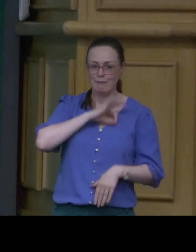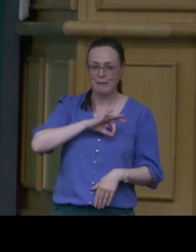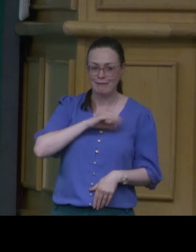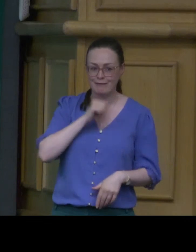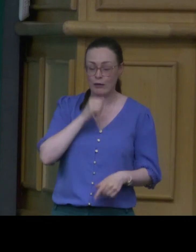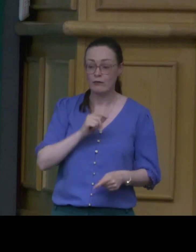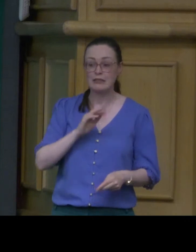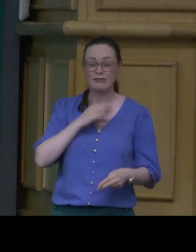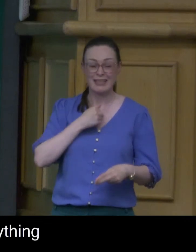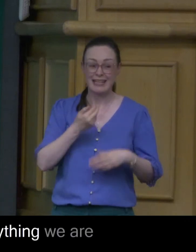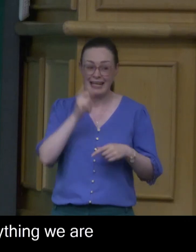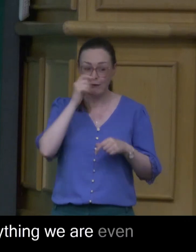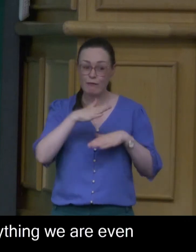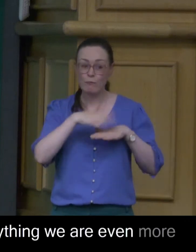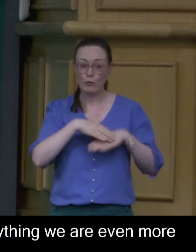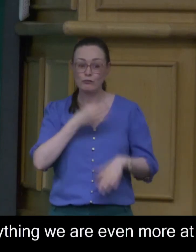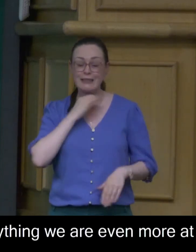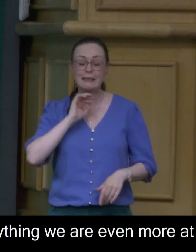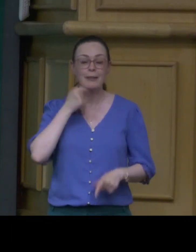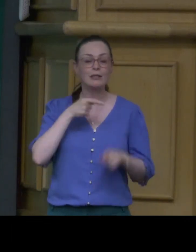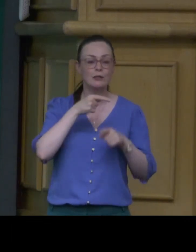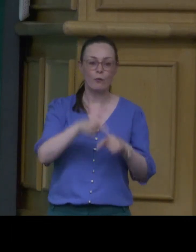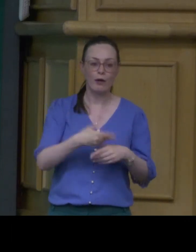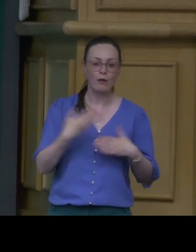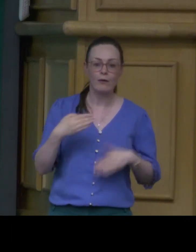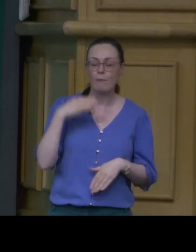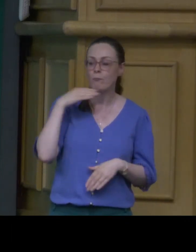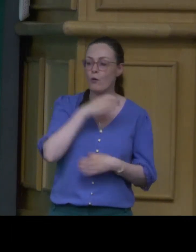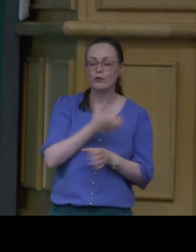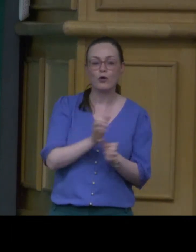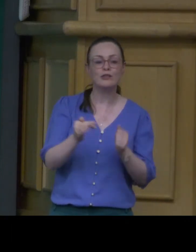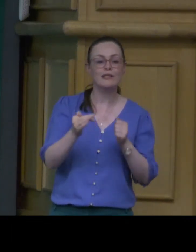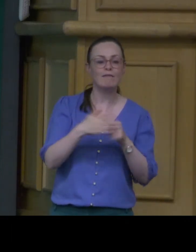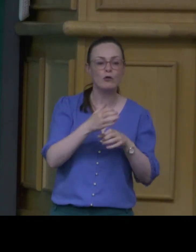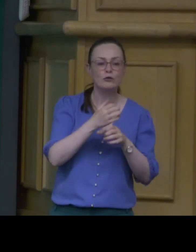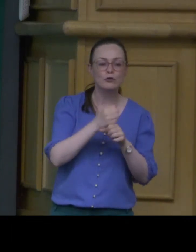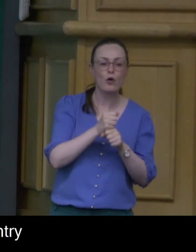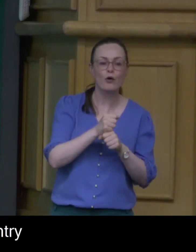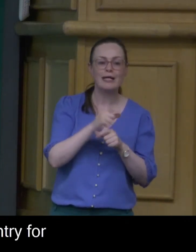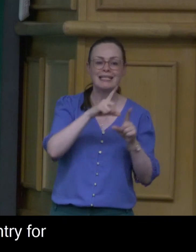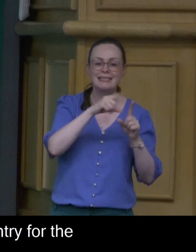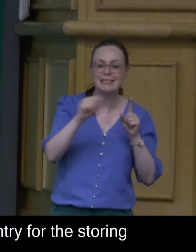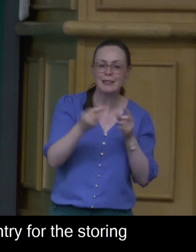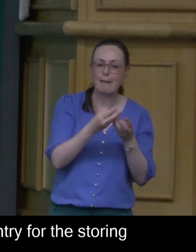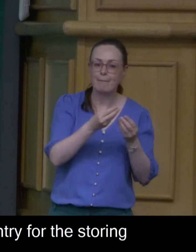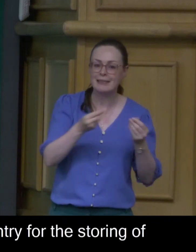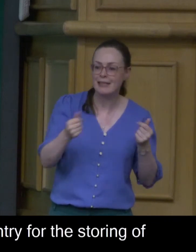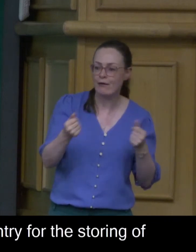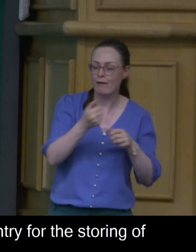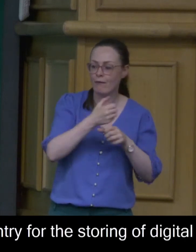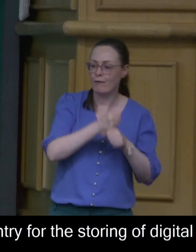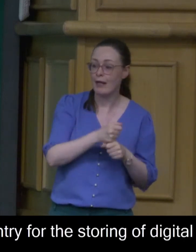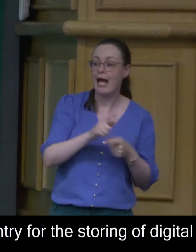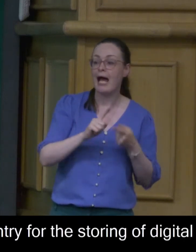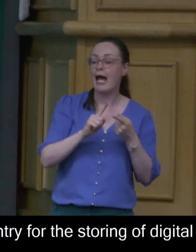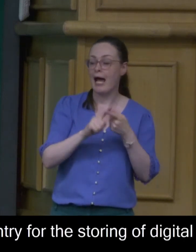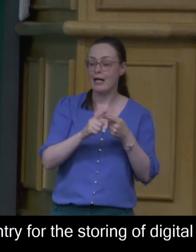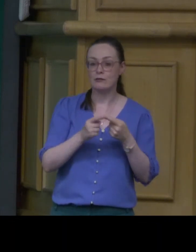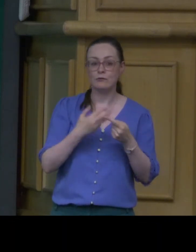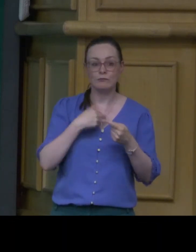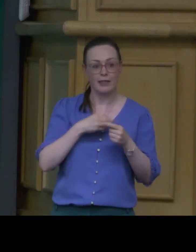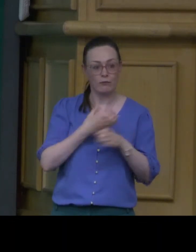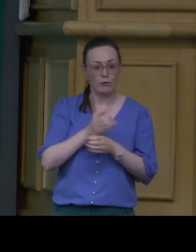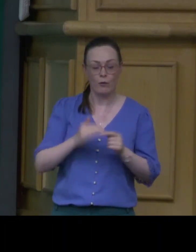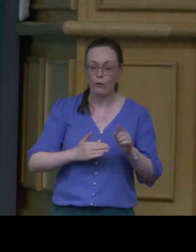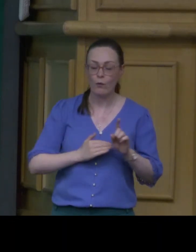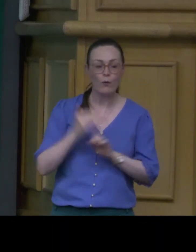we're even more at risk because we're such a significant country for the storing of digital material and also such an advanced